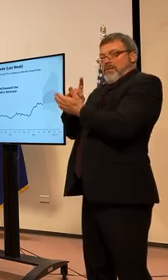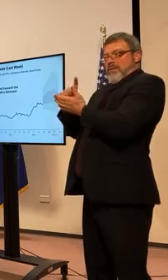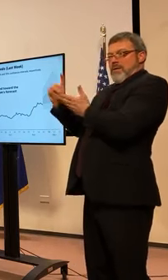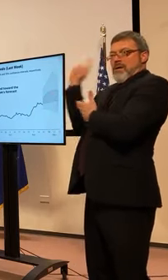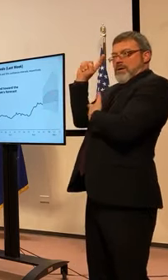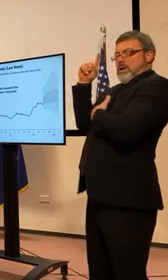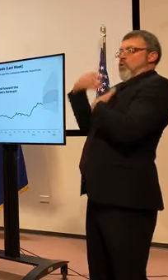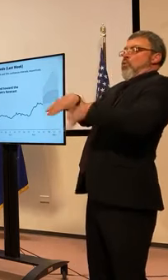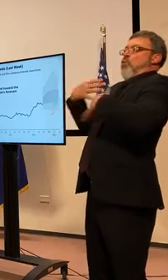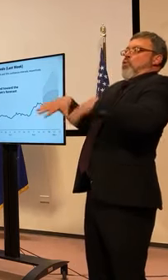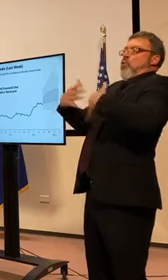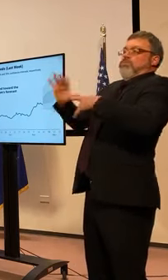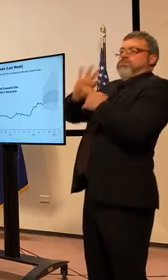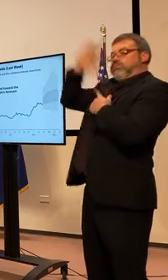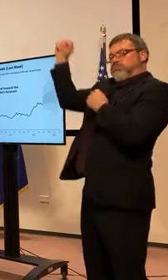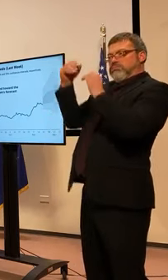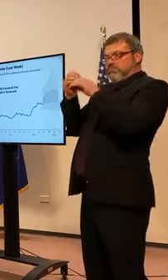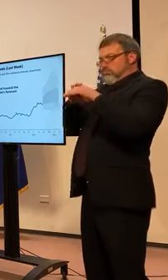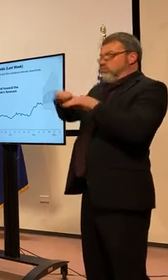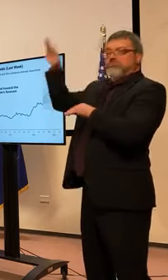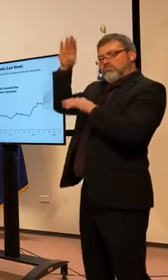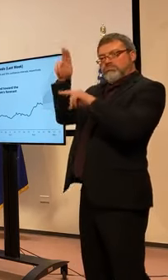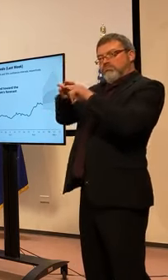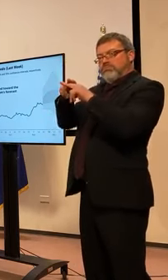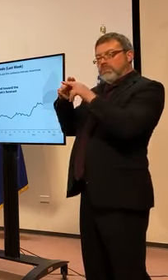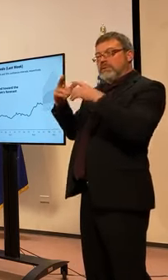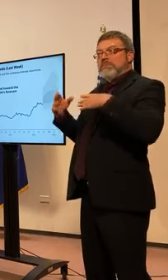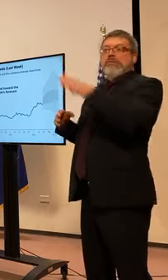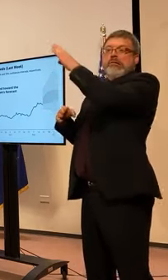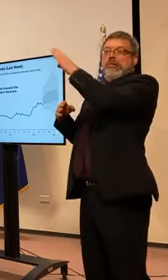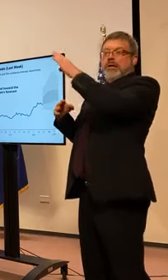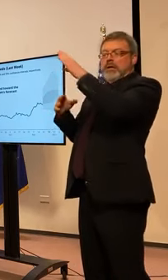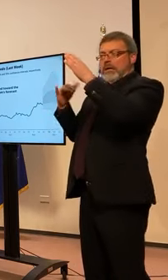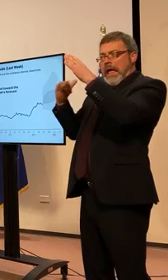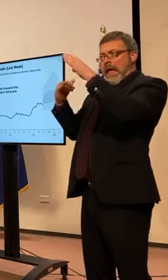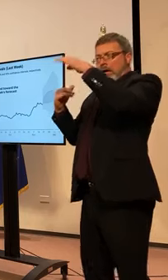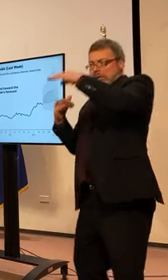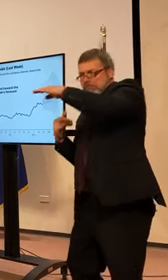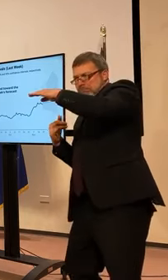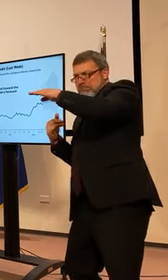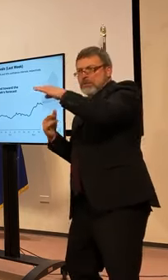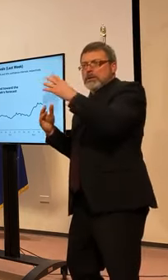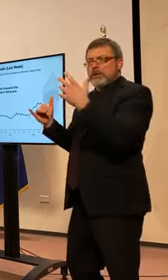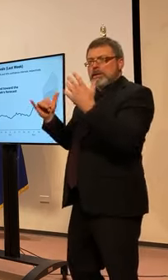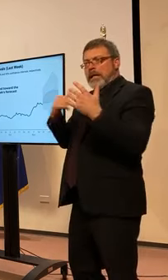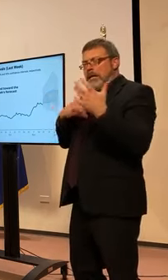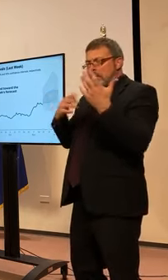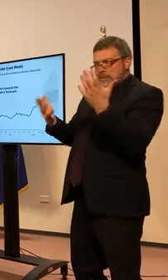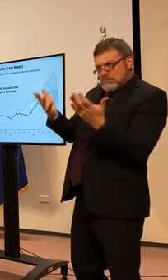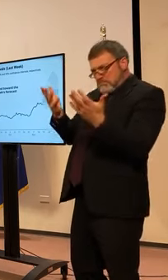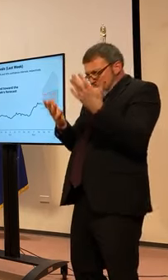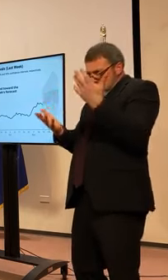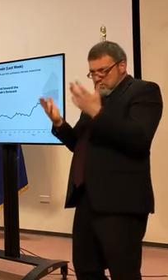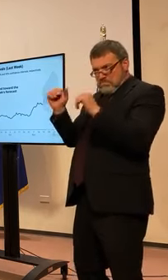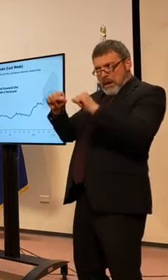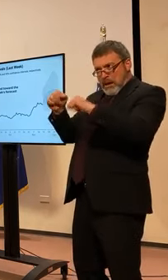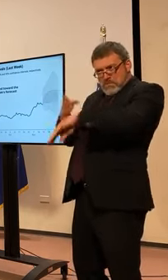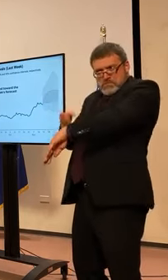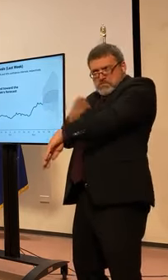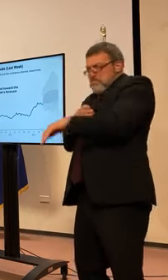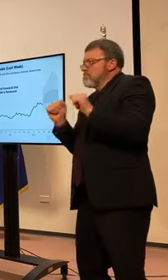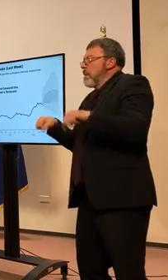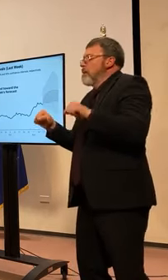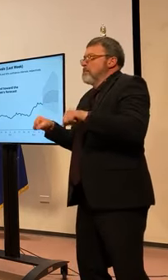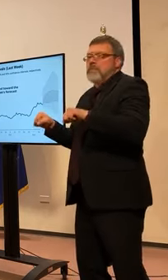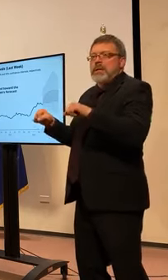side of our forecast. So again, consistent with some good news here in the data that things are consistent.